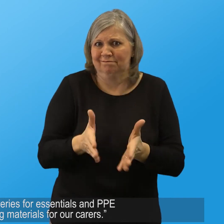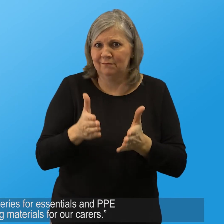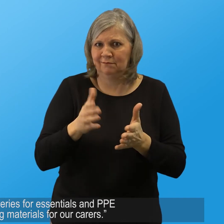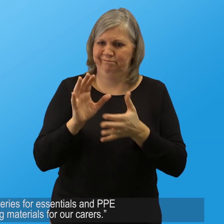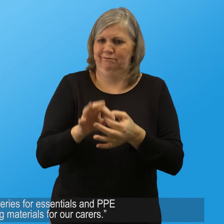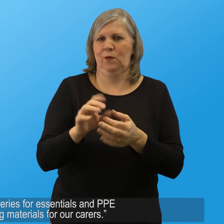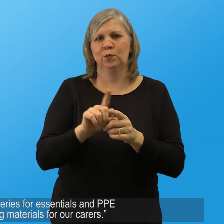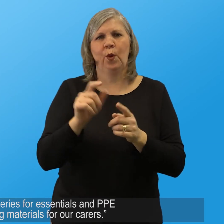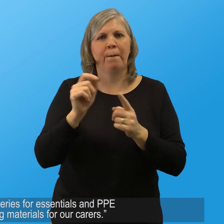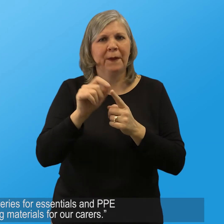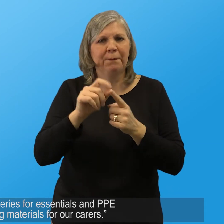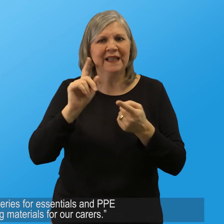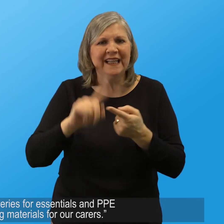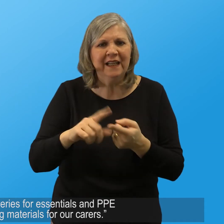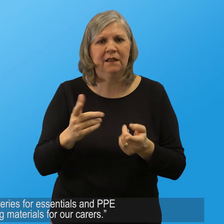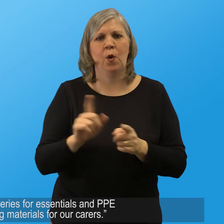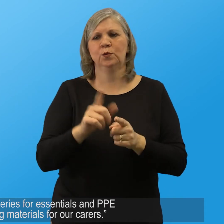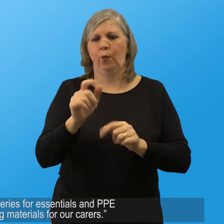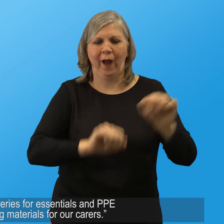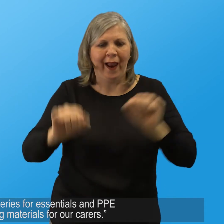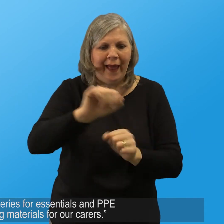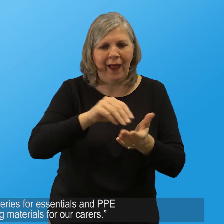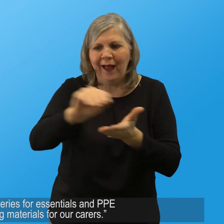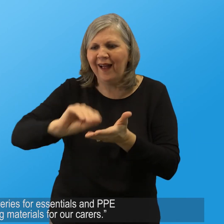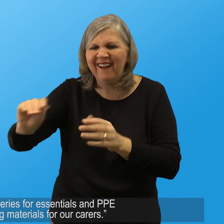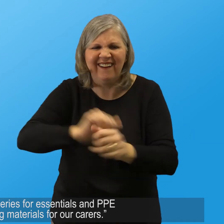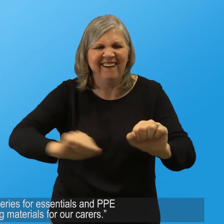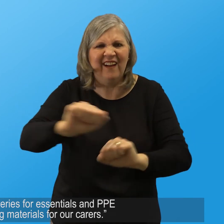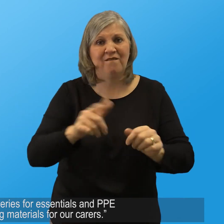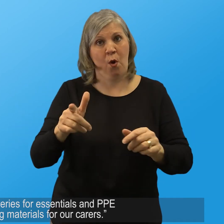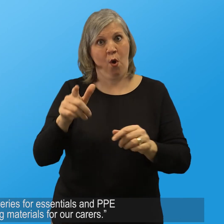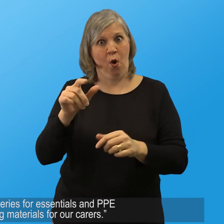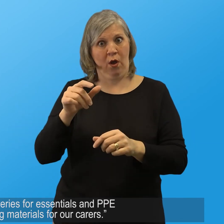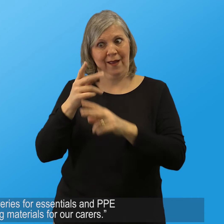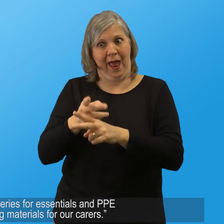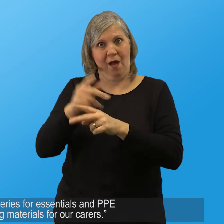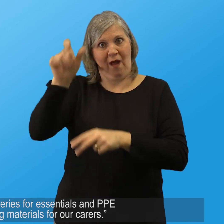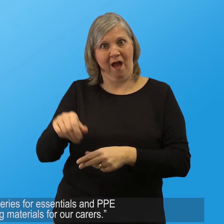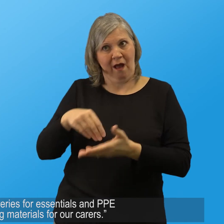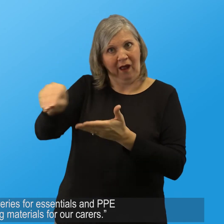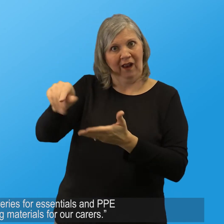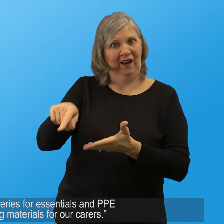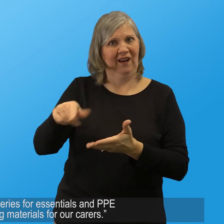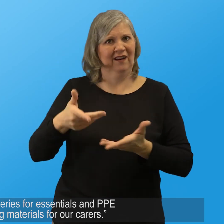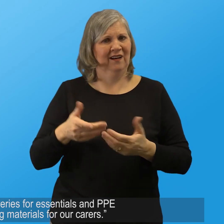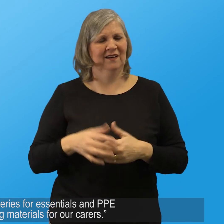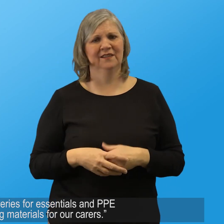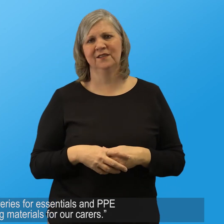deliveries for essentials and PPE, and cleaning materials for our carers.